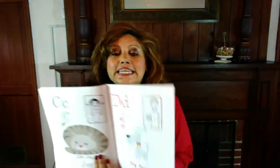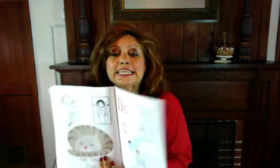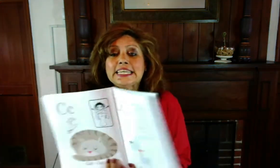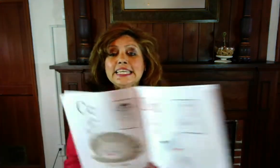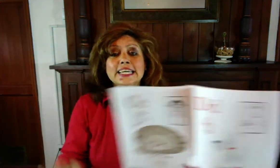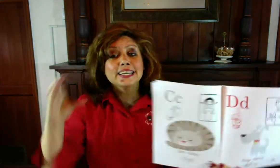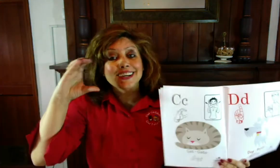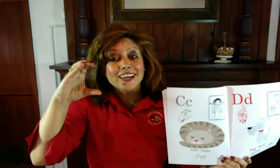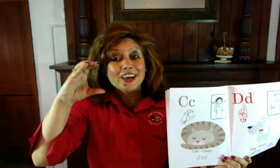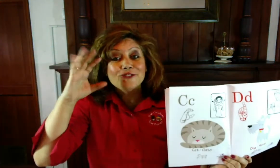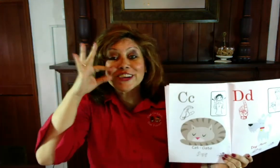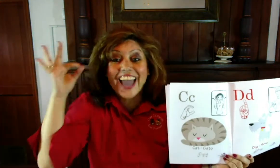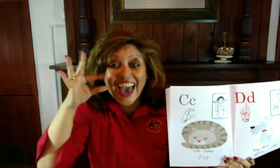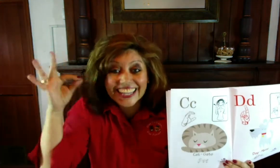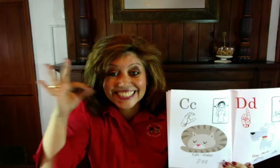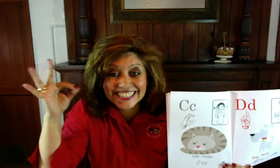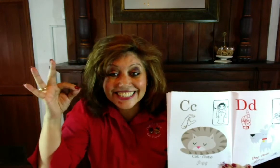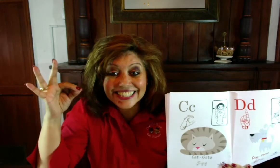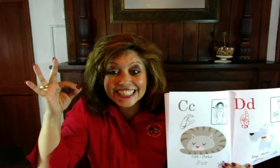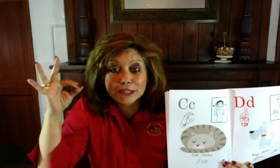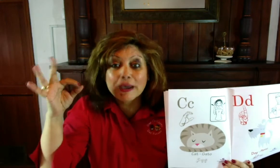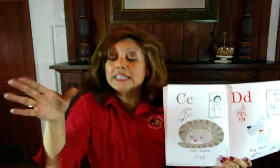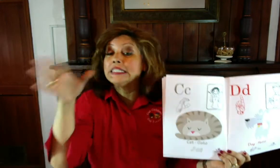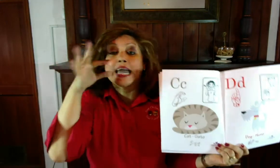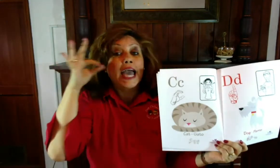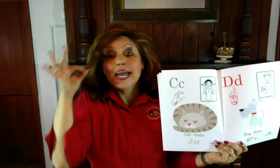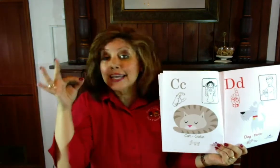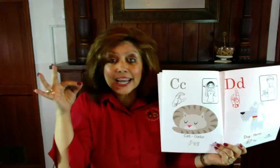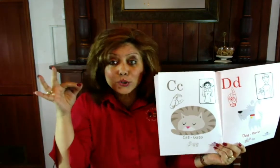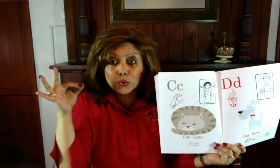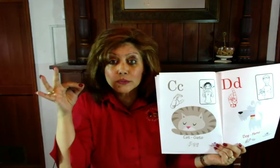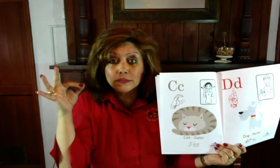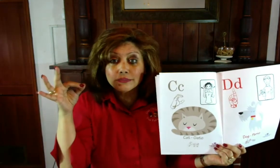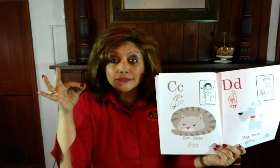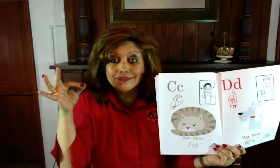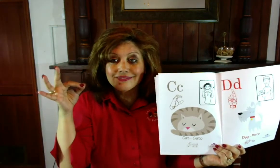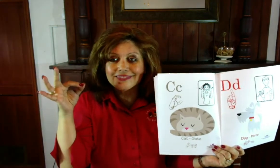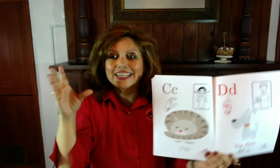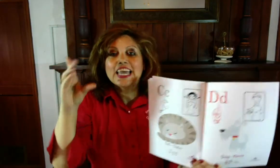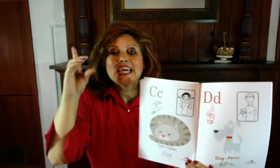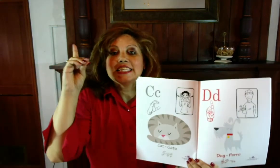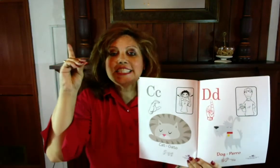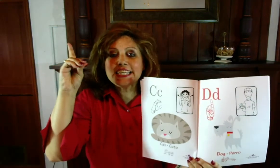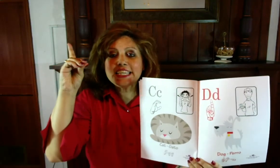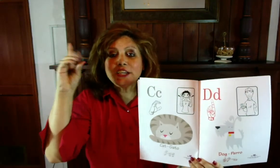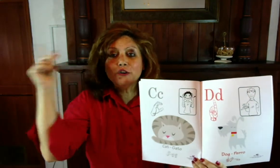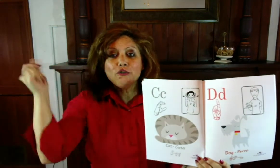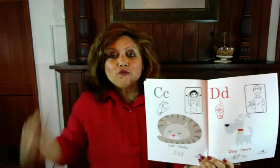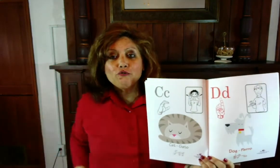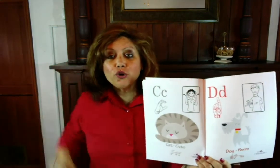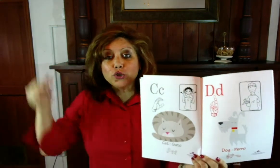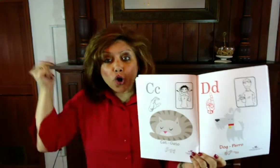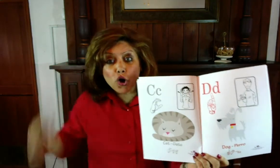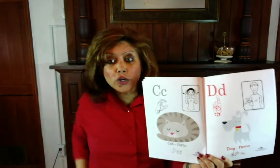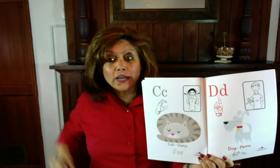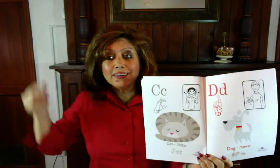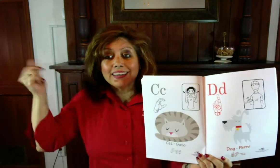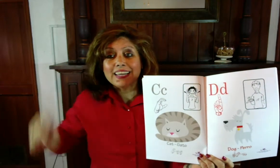C for cat, in Spanish gato. D for dog,